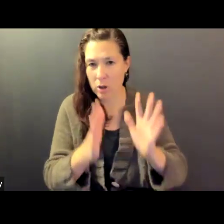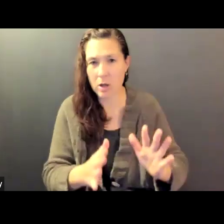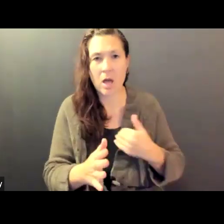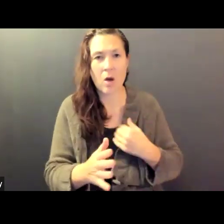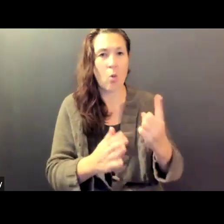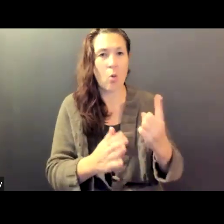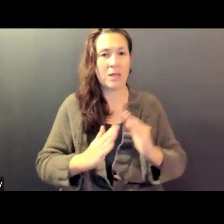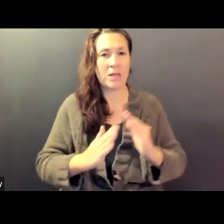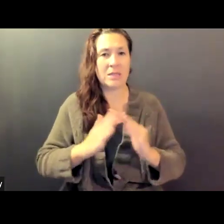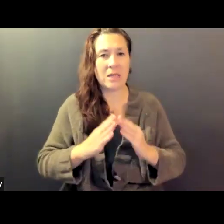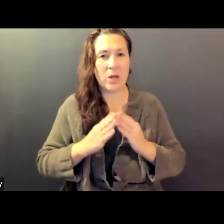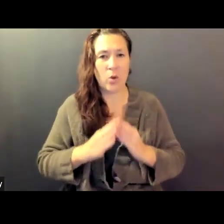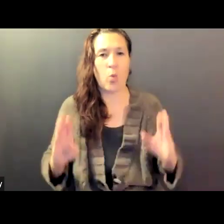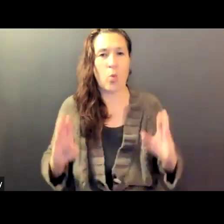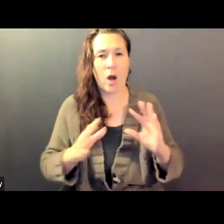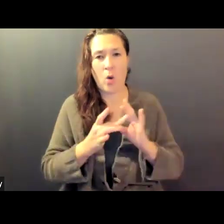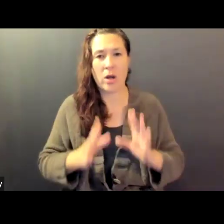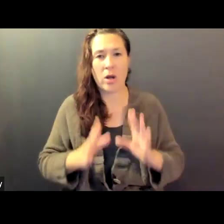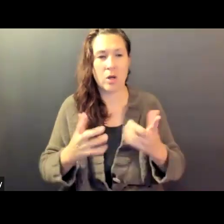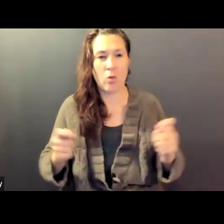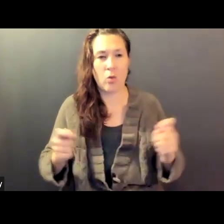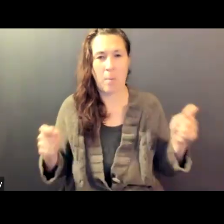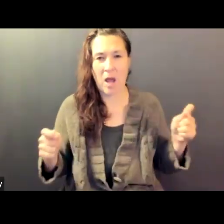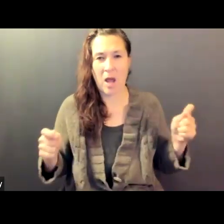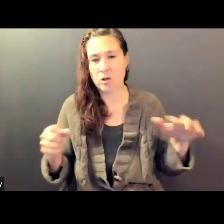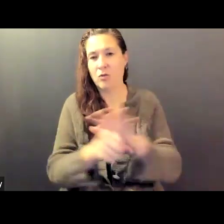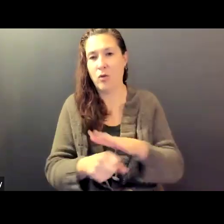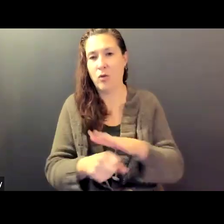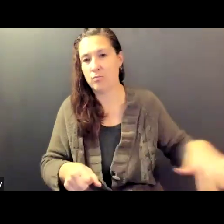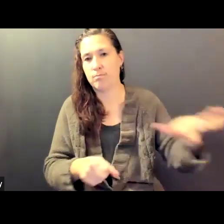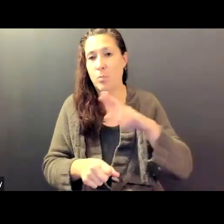who's helping to sort of manage the work across the district.